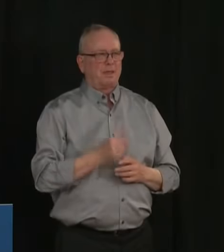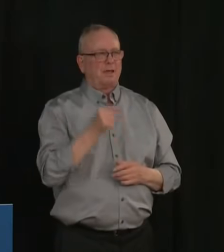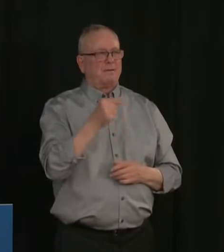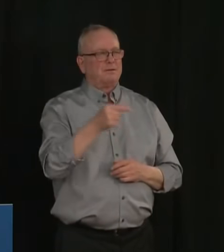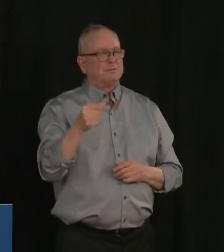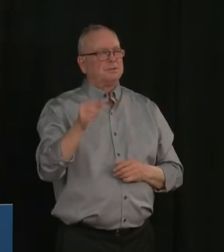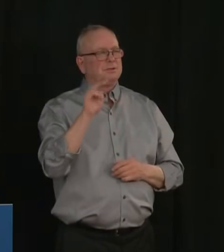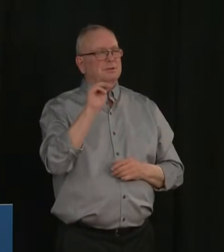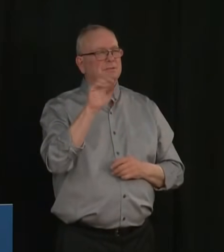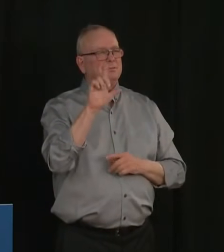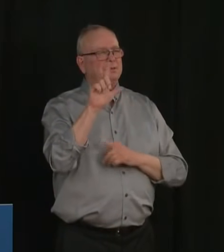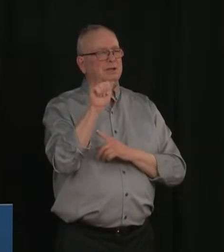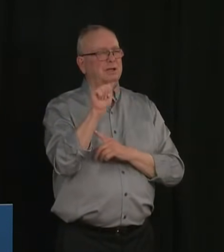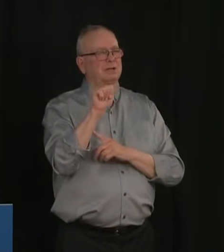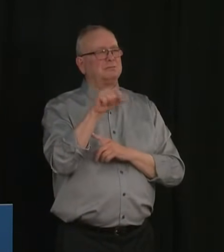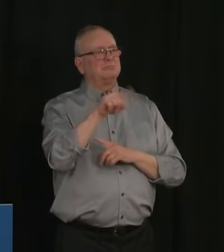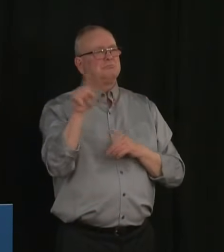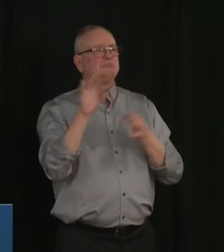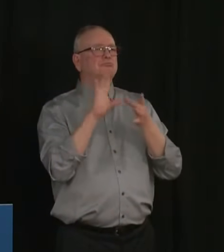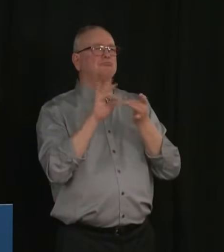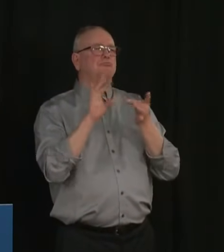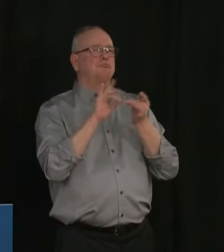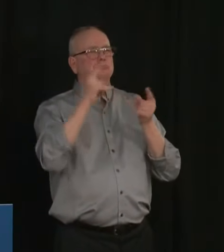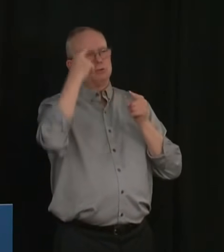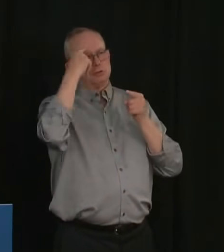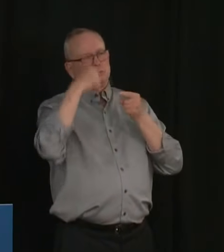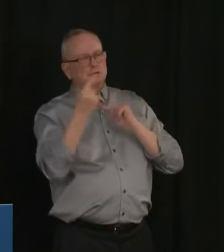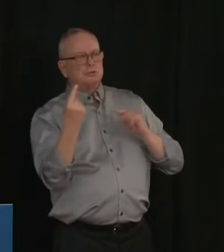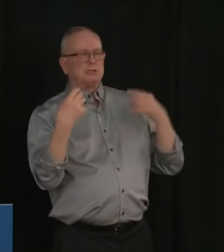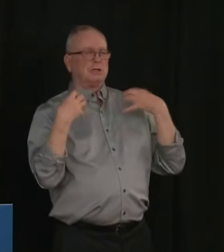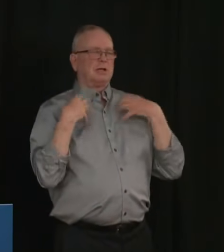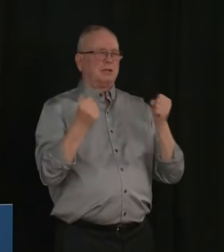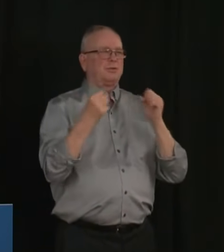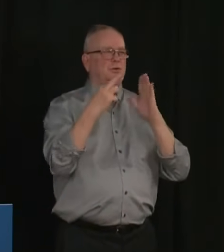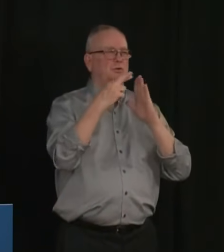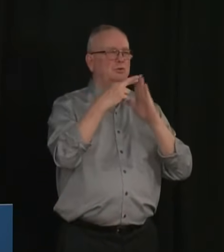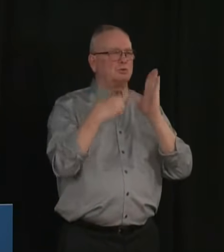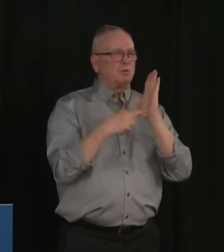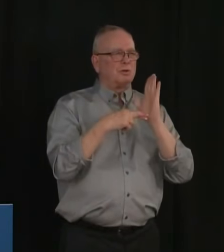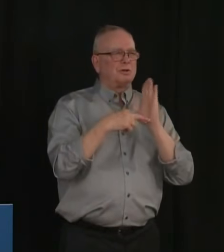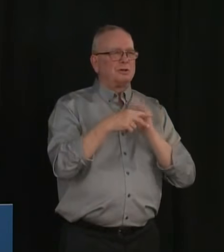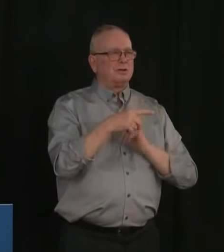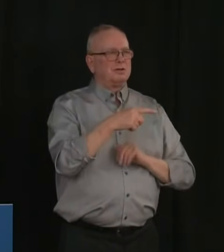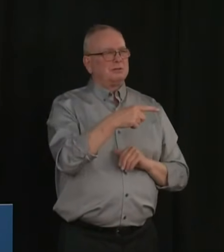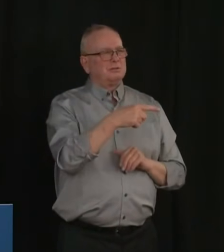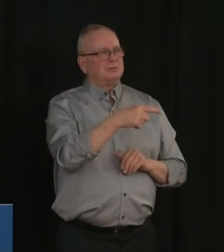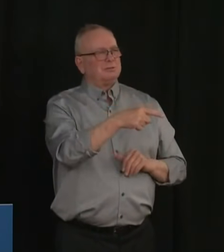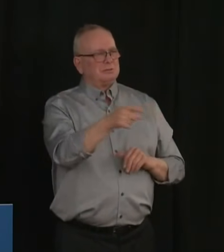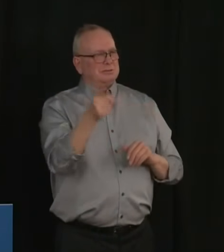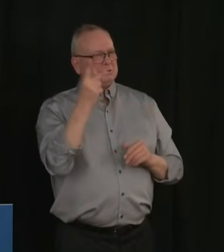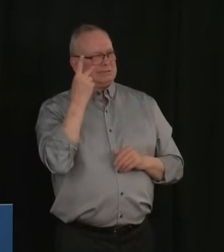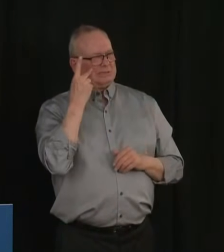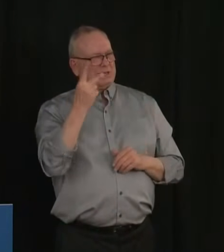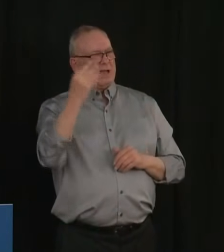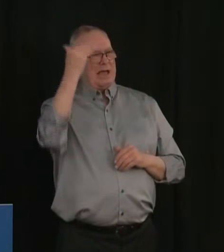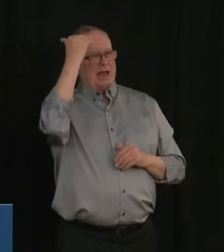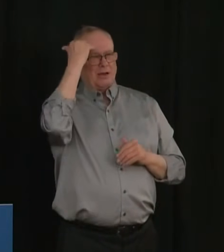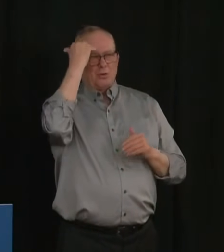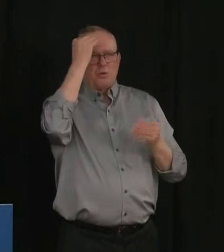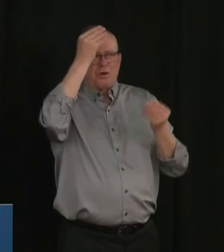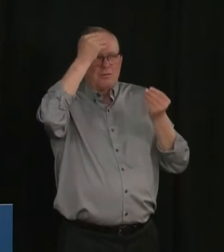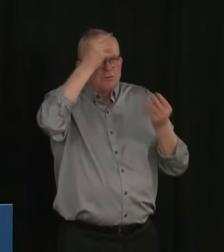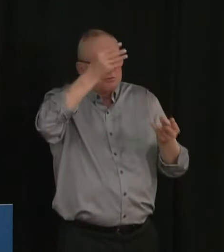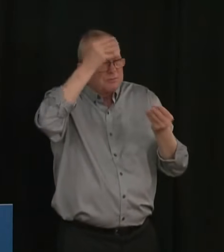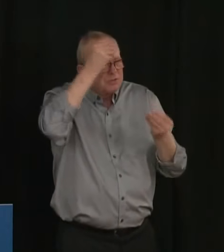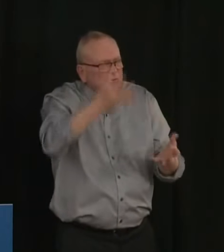measures have as much access to the information that you're providing as anyone in Alberta. They should be up to date on all of these things